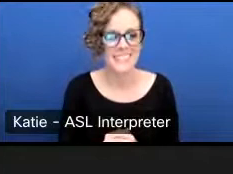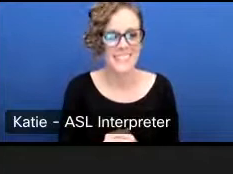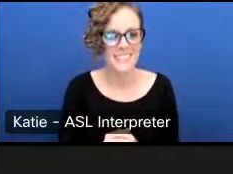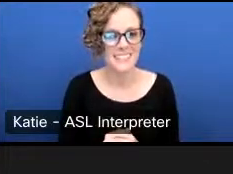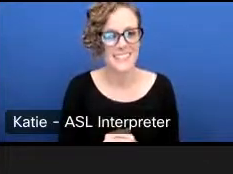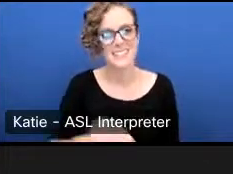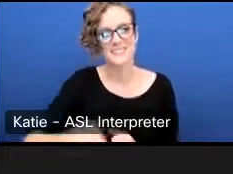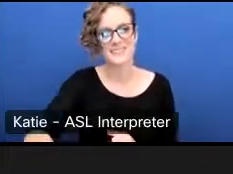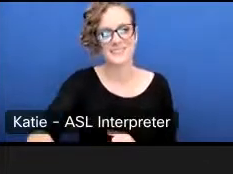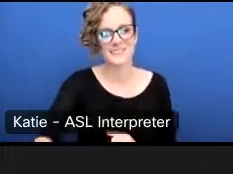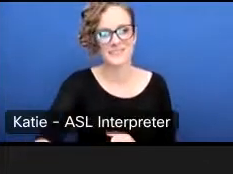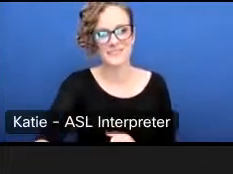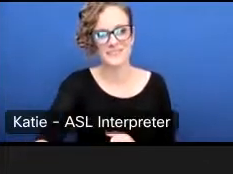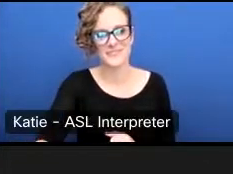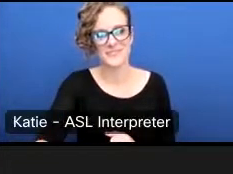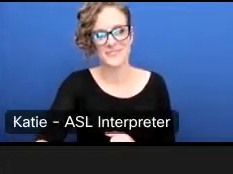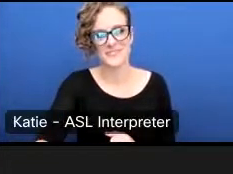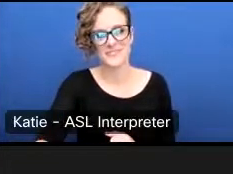Agreed. Yes, thank you so much. Mm-hmm.